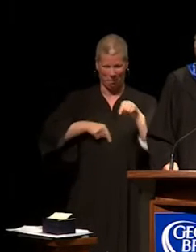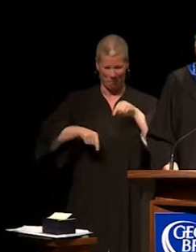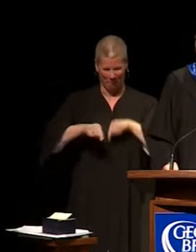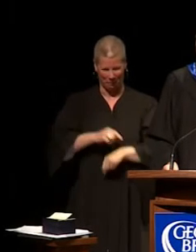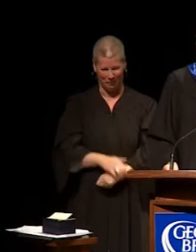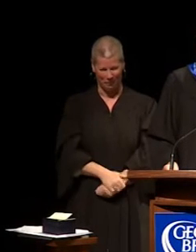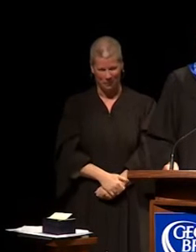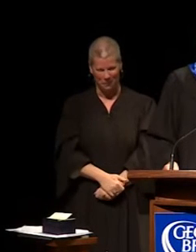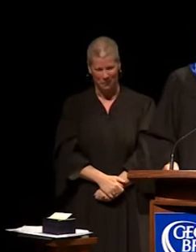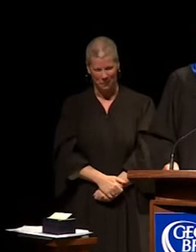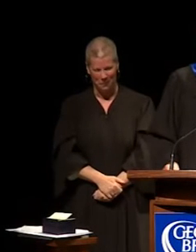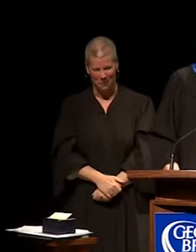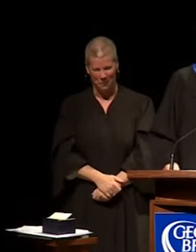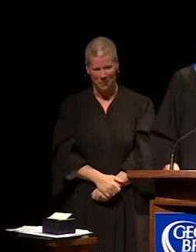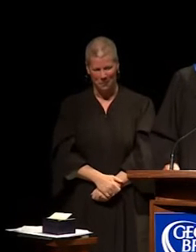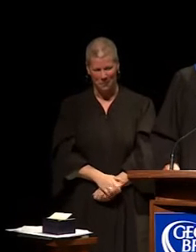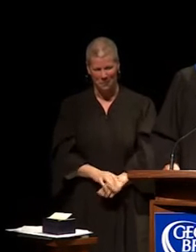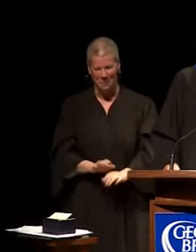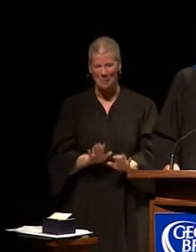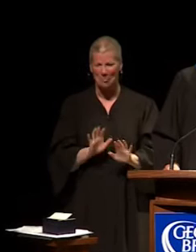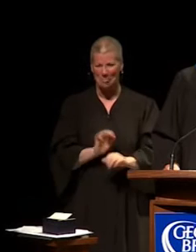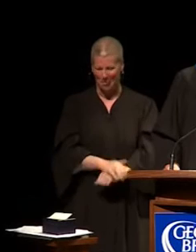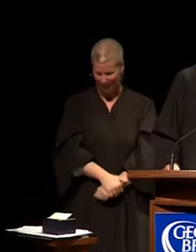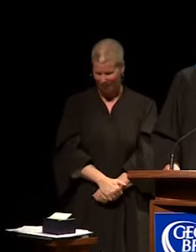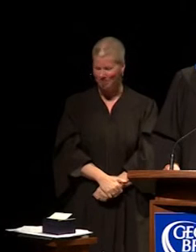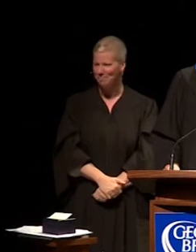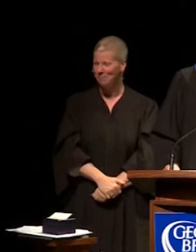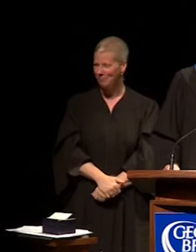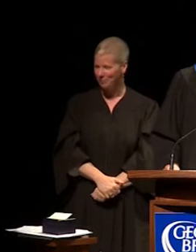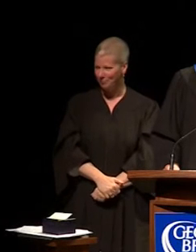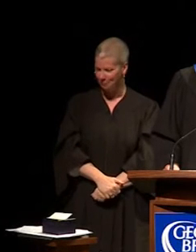Dry fingers.